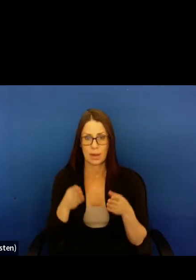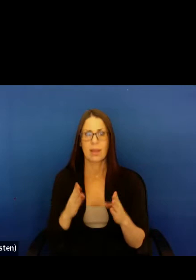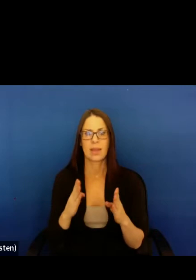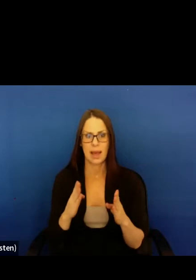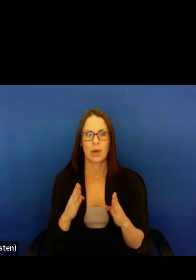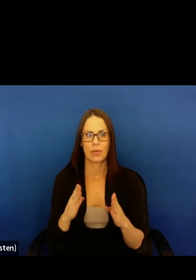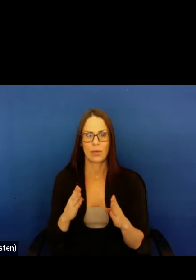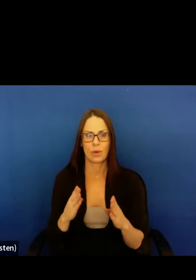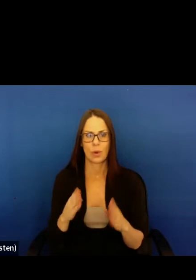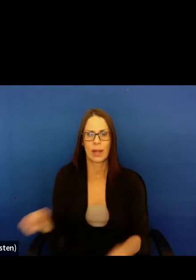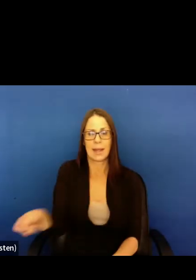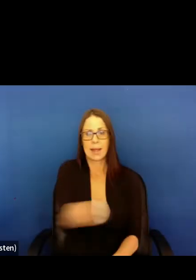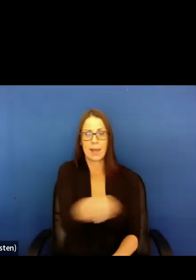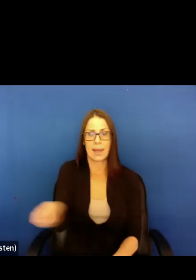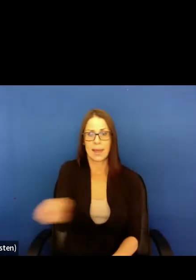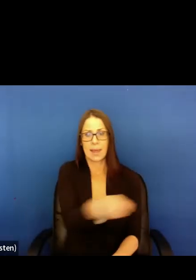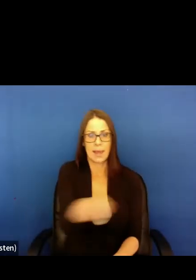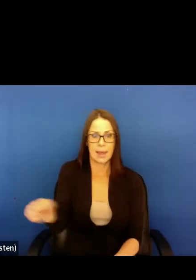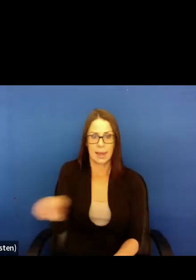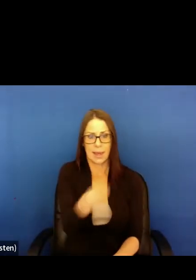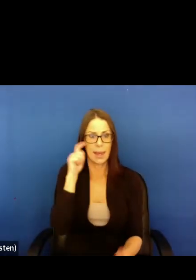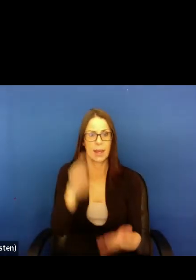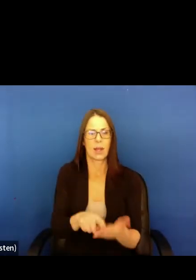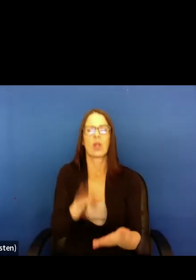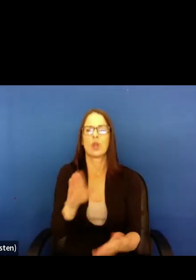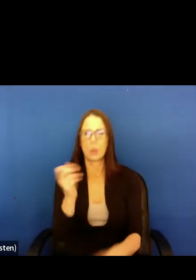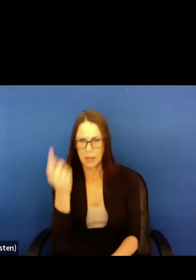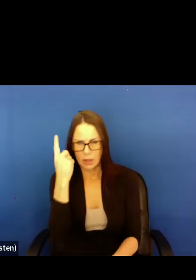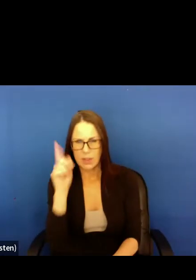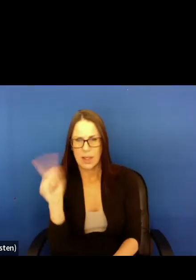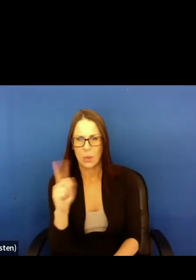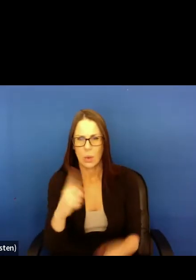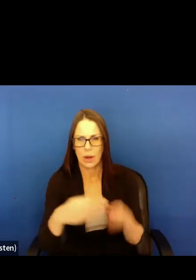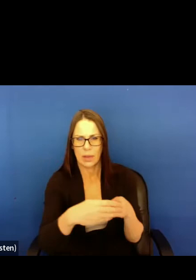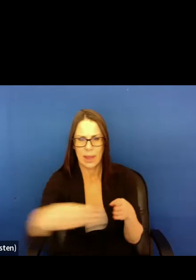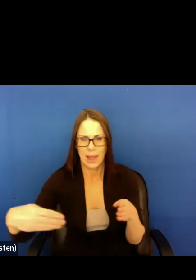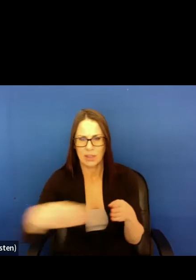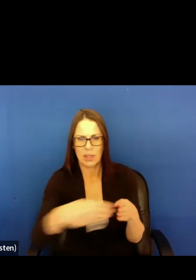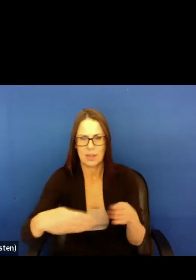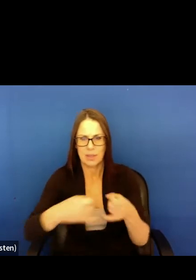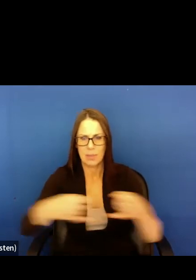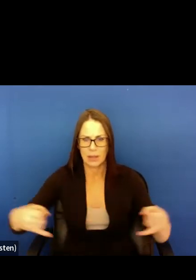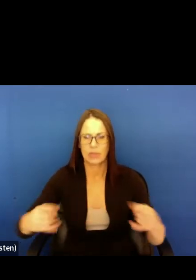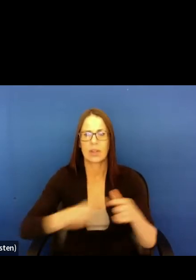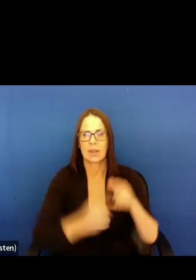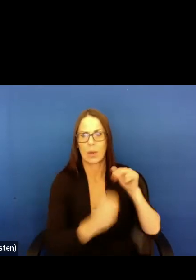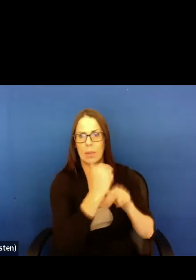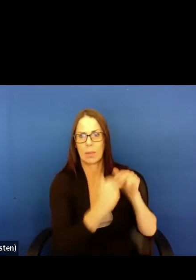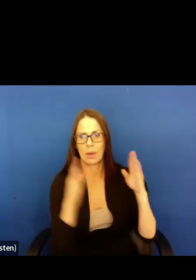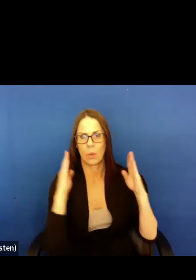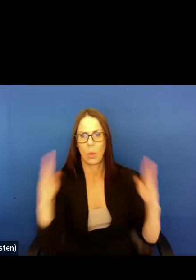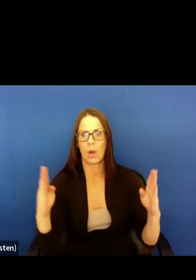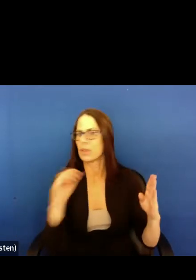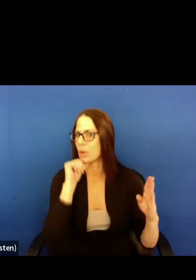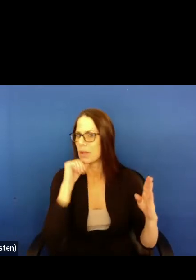caned indication, so you would understand where the edges of boundaries were, and then we'd actually build out walls where there was, not allowing people to